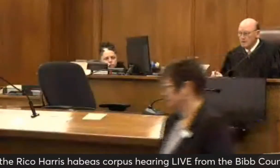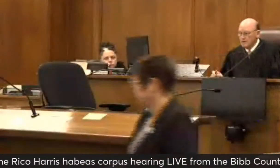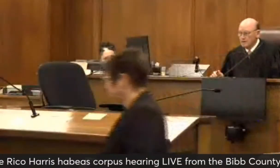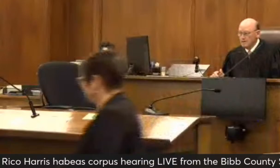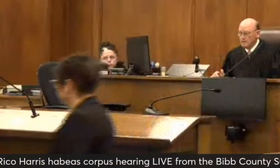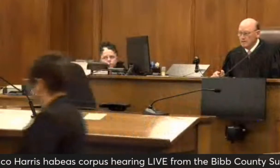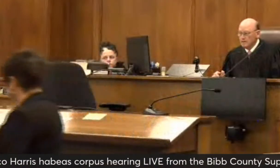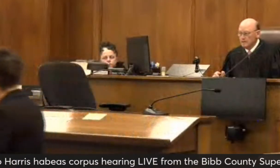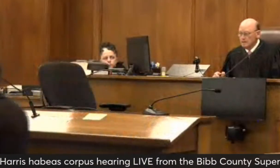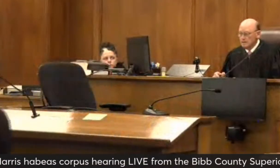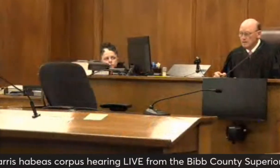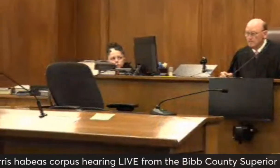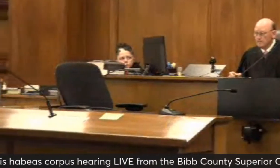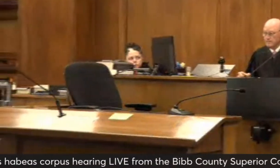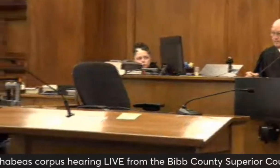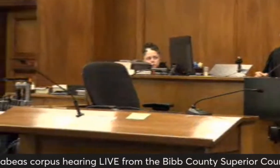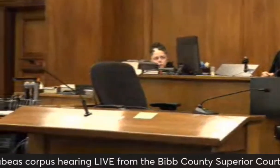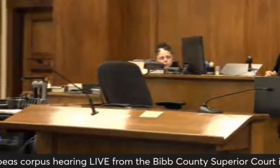All right,